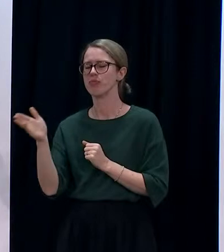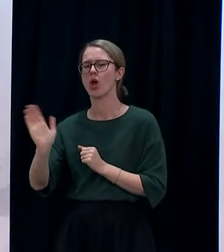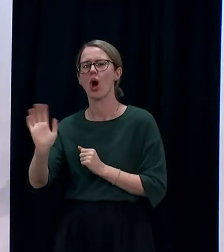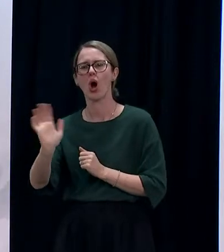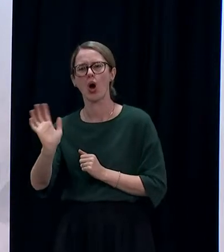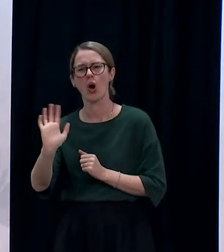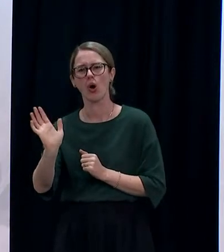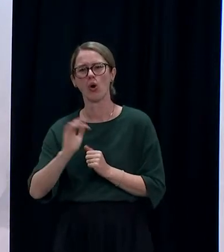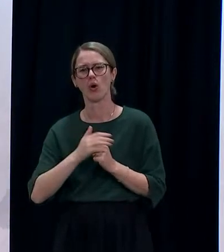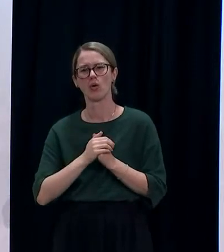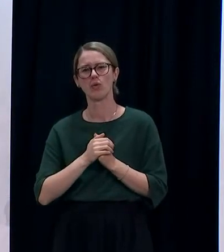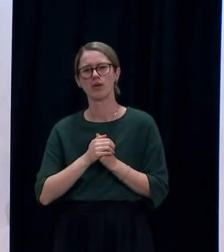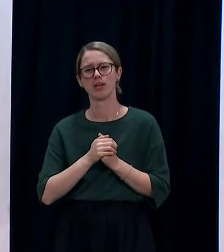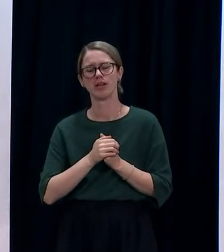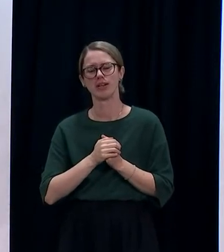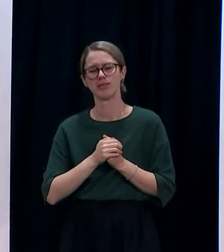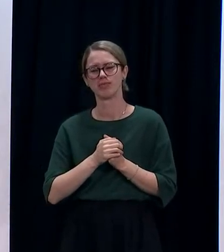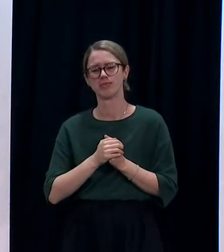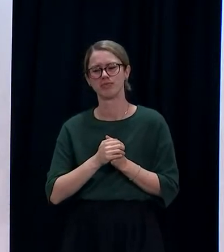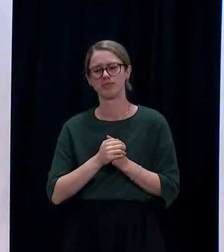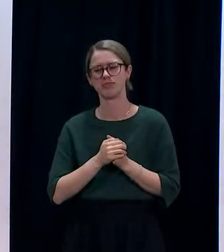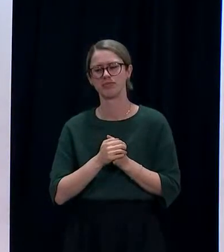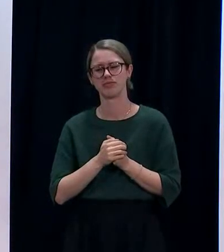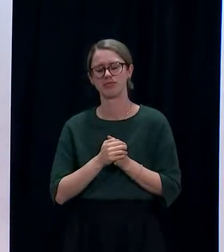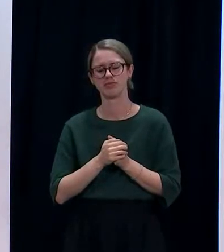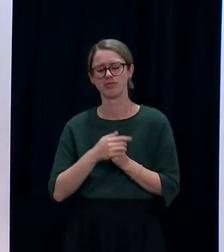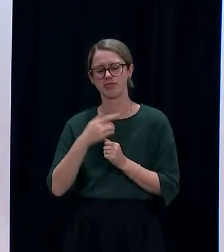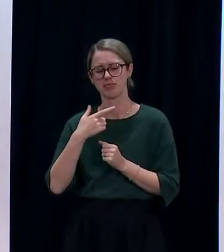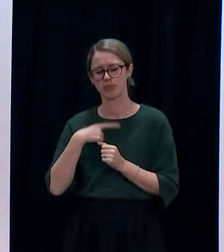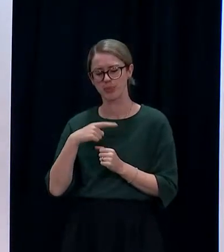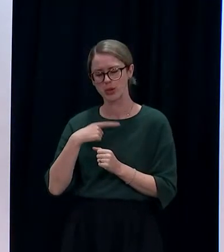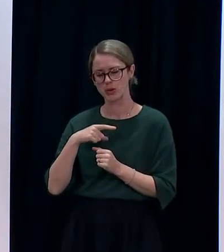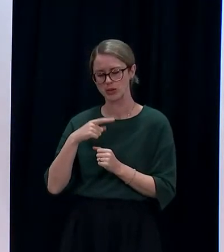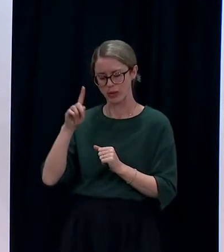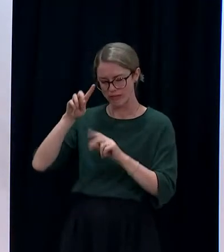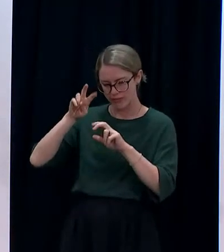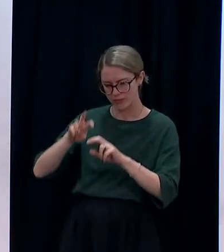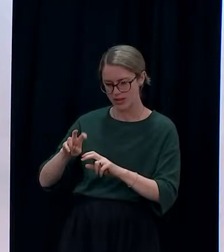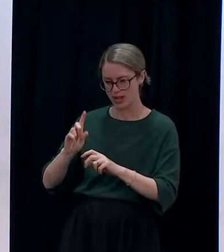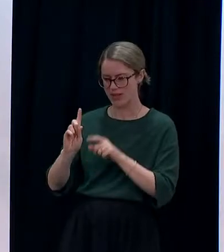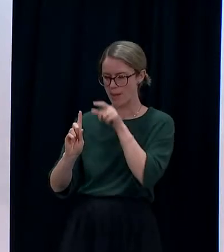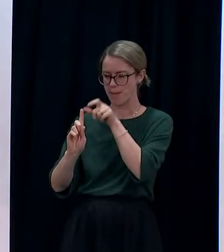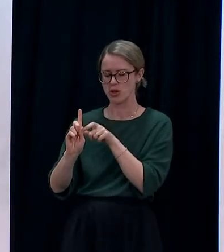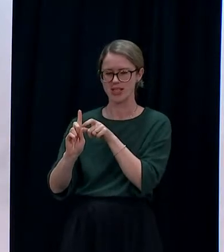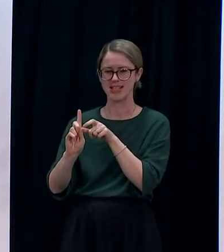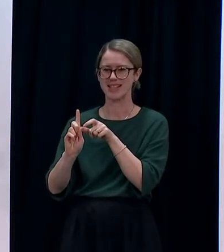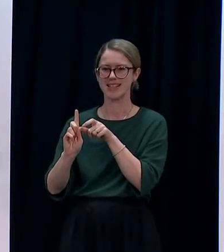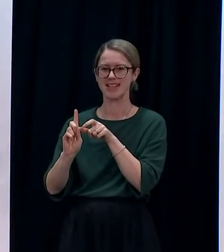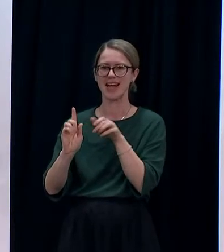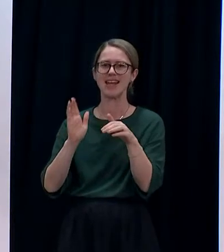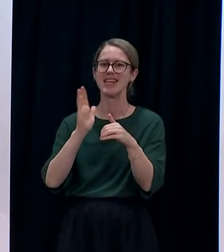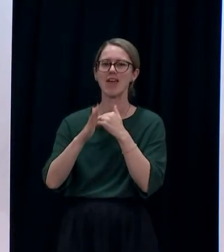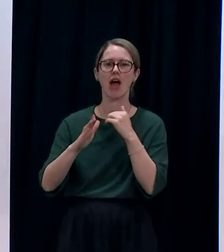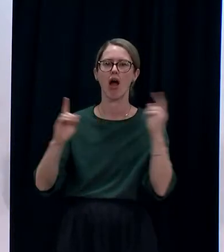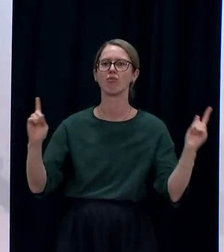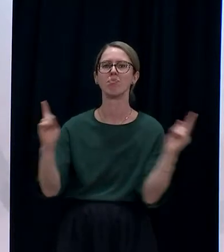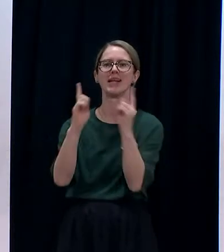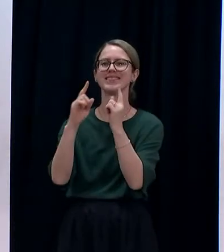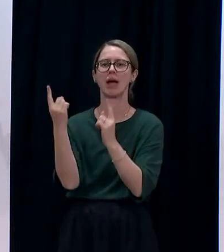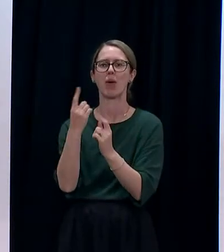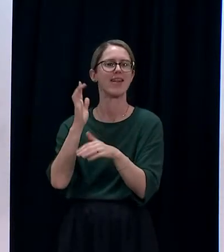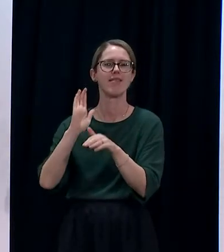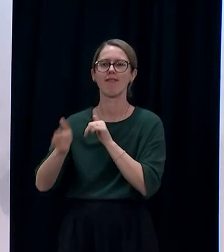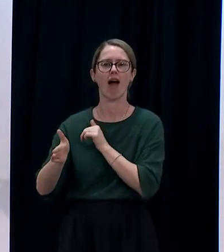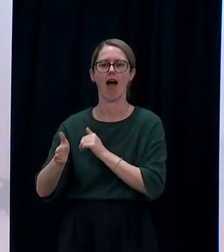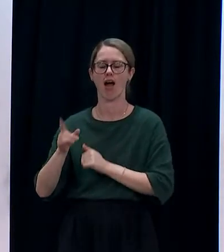as a result of the work that's been done, we've identified that this person didn't have contact with any members of the public,